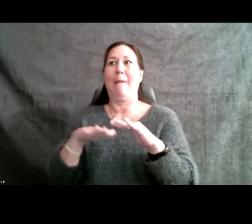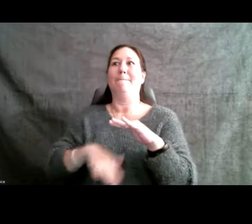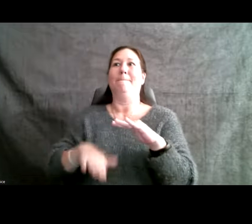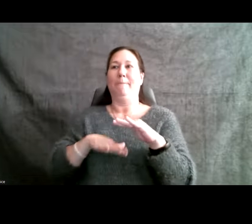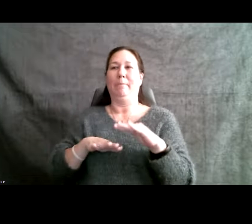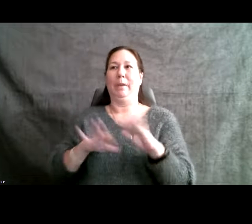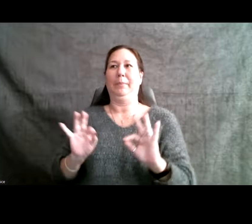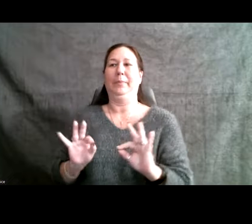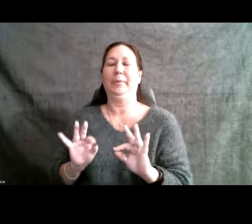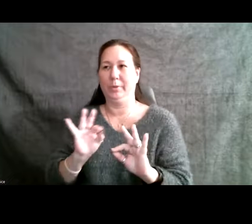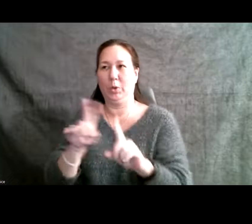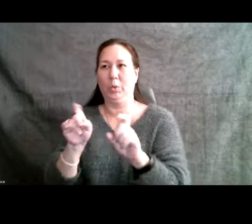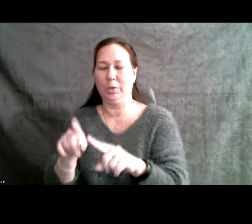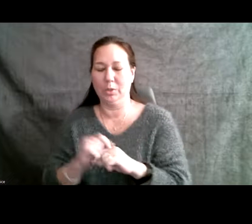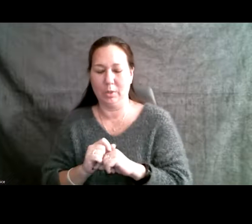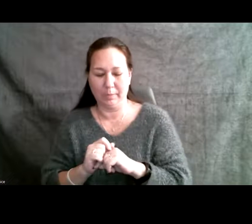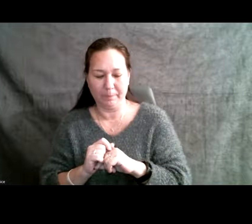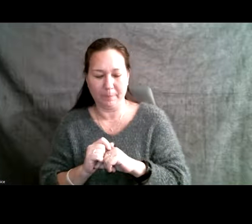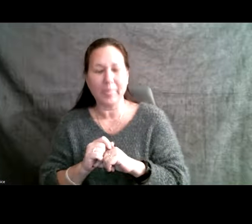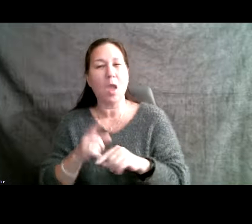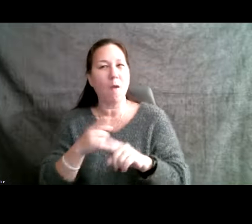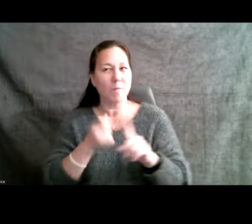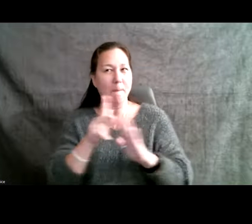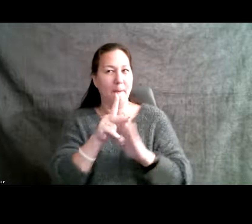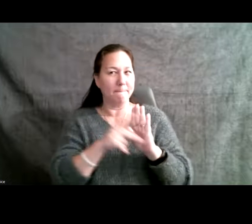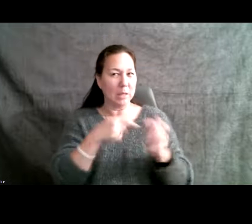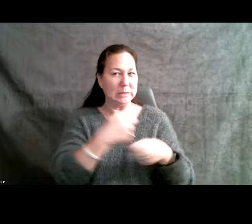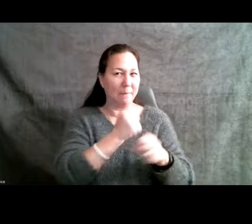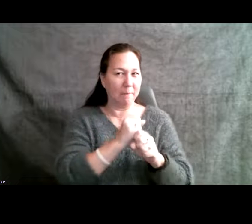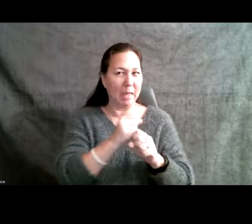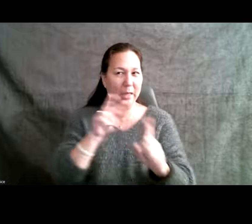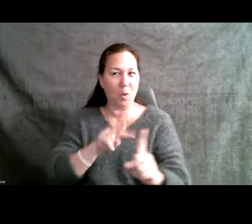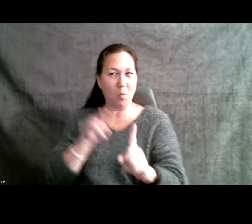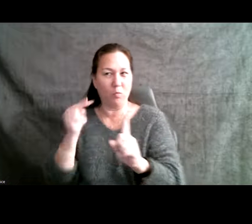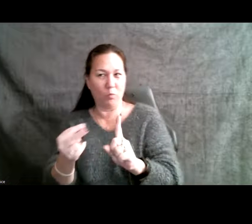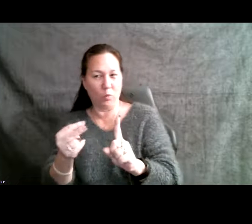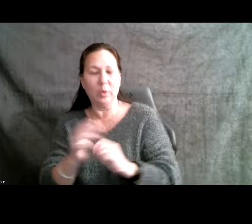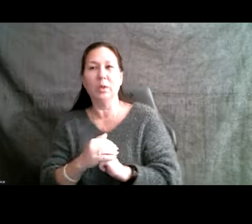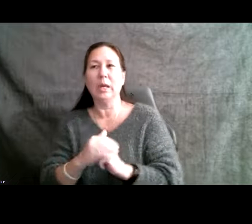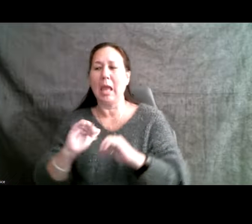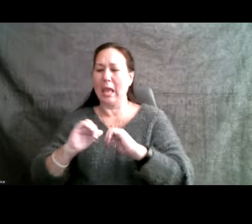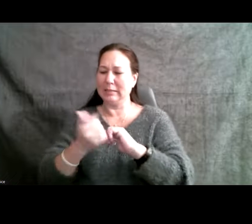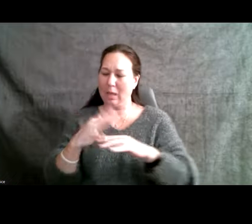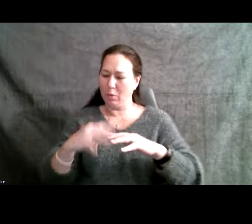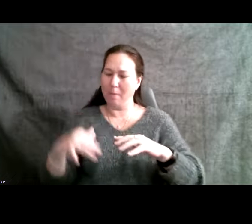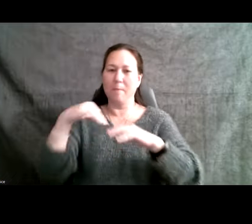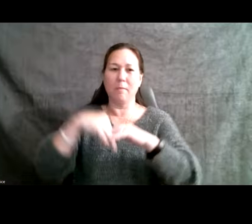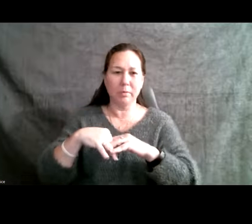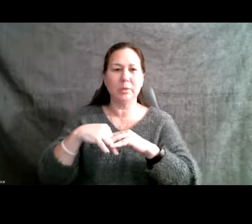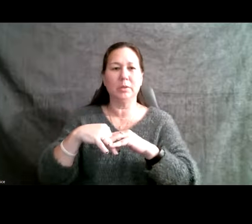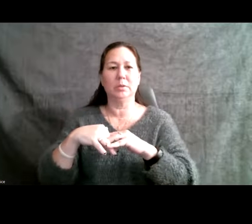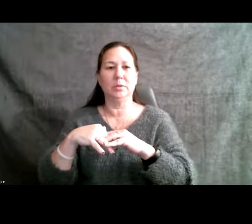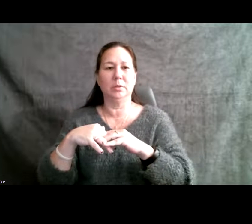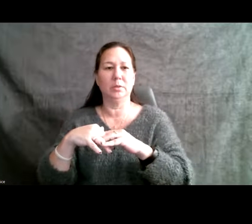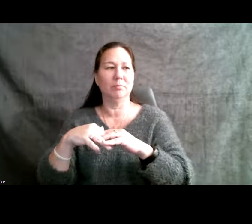So just from a policymaking viewpoint, it's that the indigenous population is living in a certain location. That may be where the